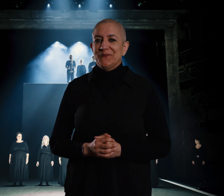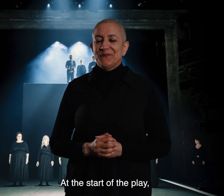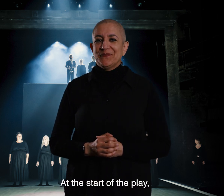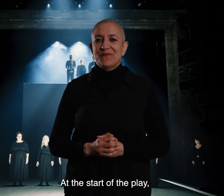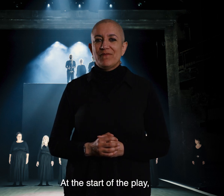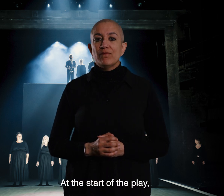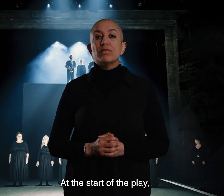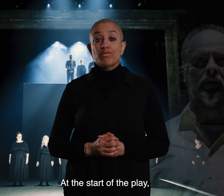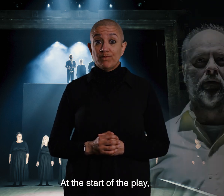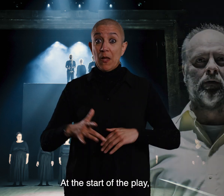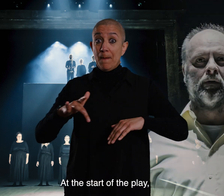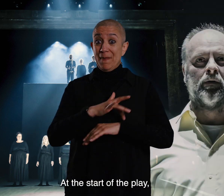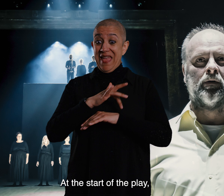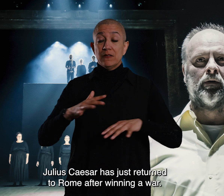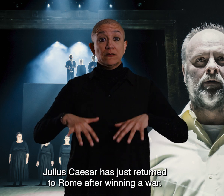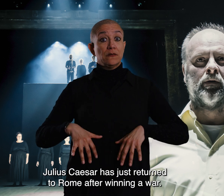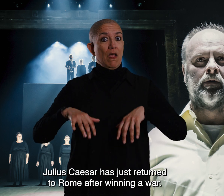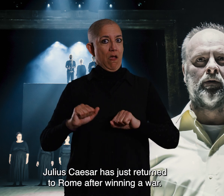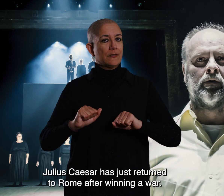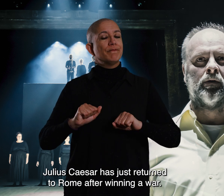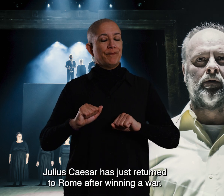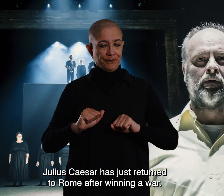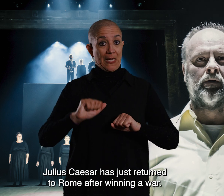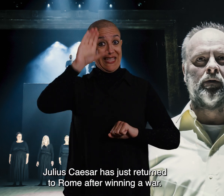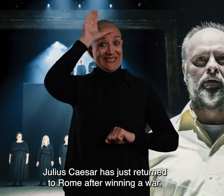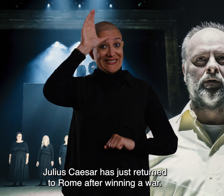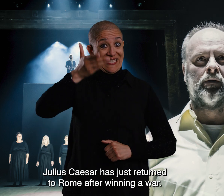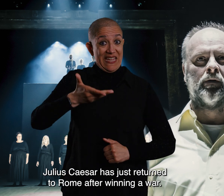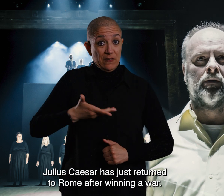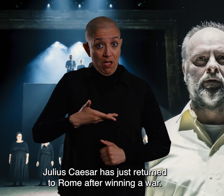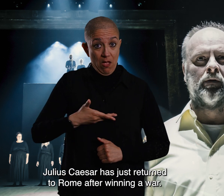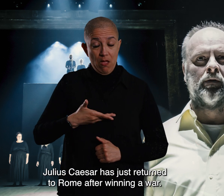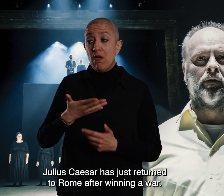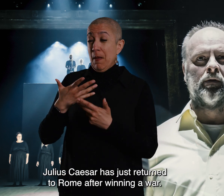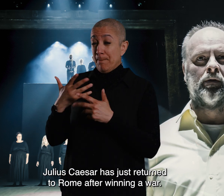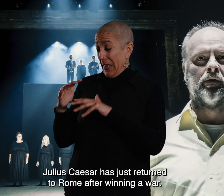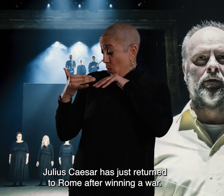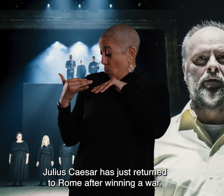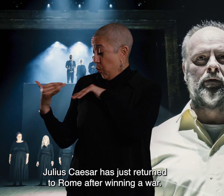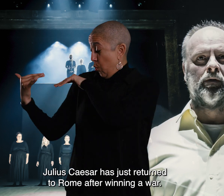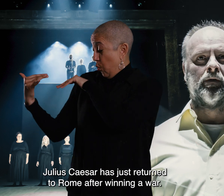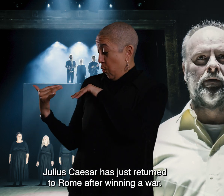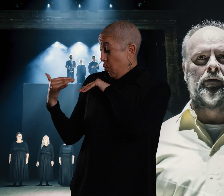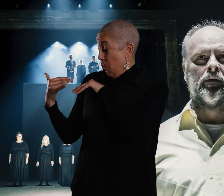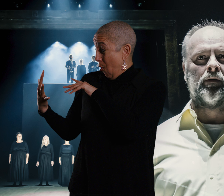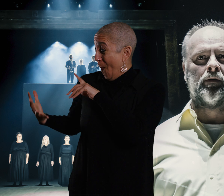At the start of the play, Julius Caesar has just returned to Rome after winning a war.